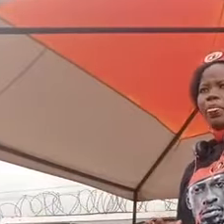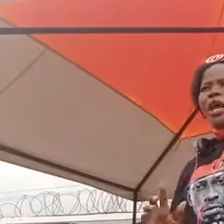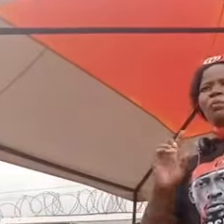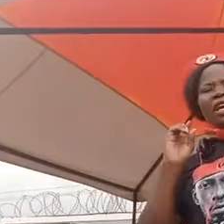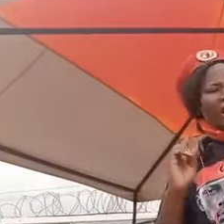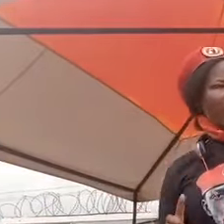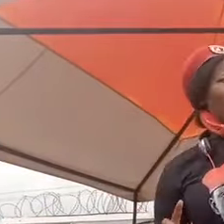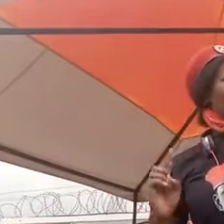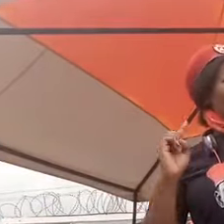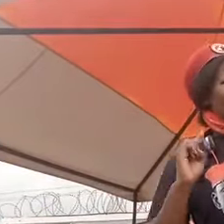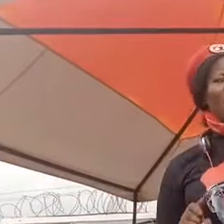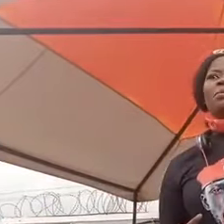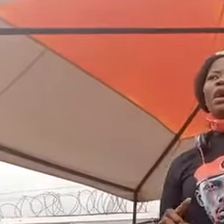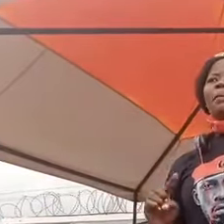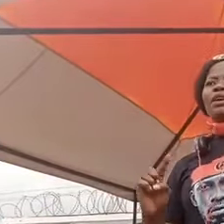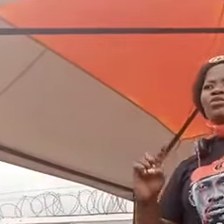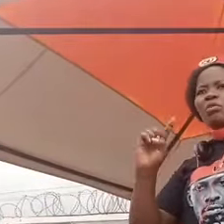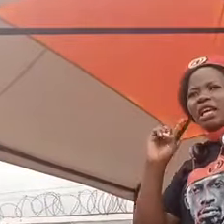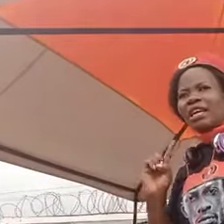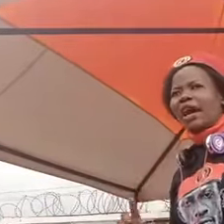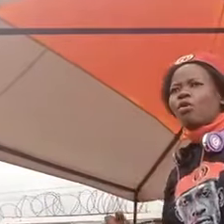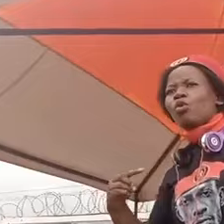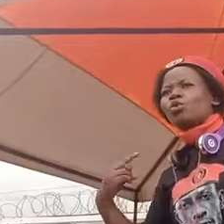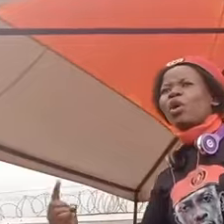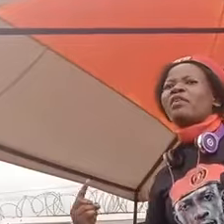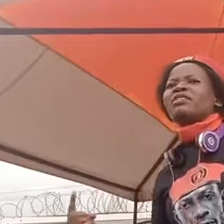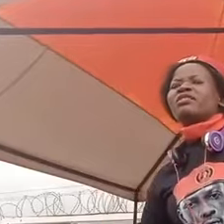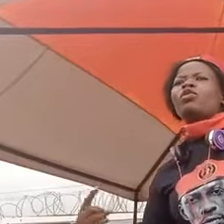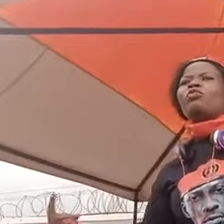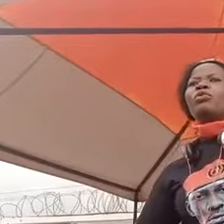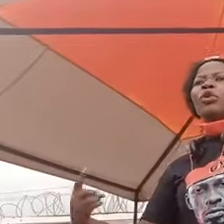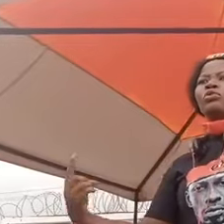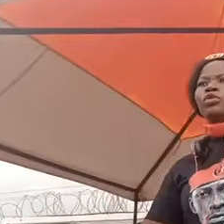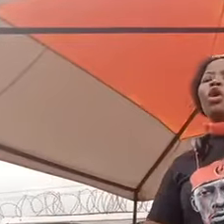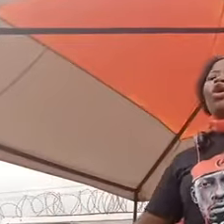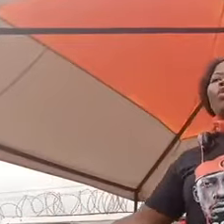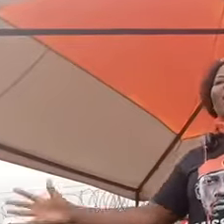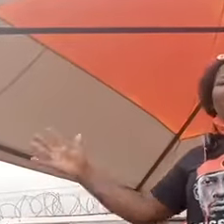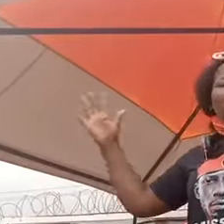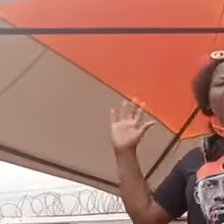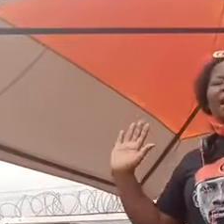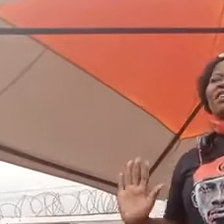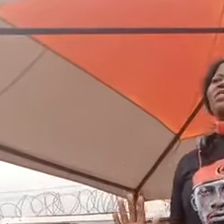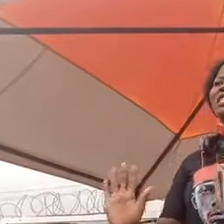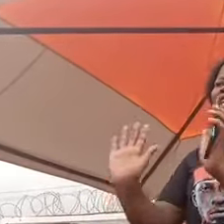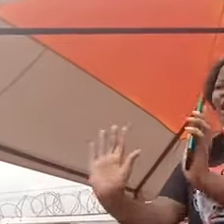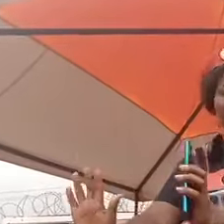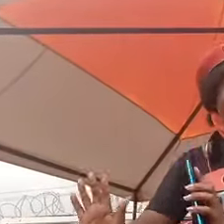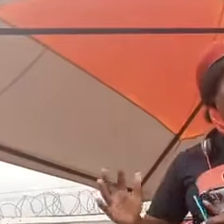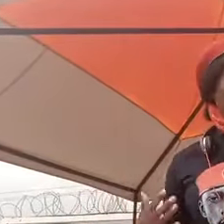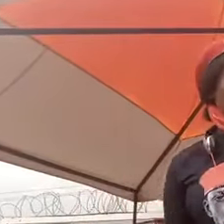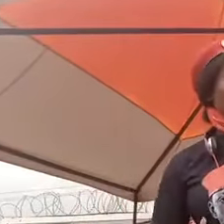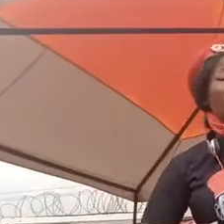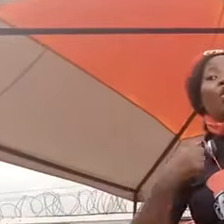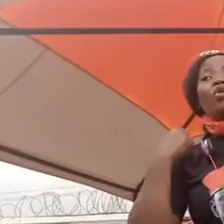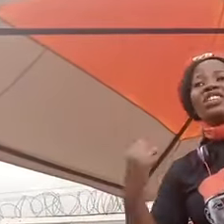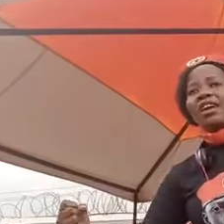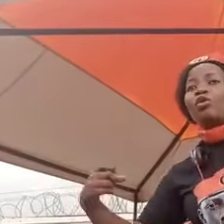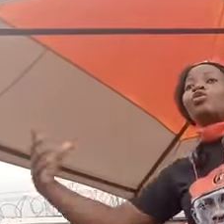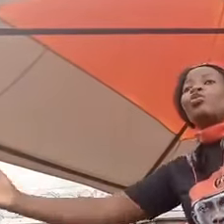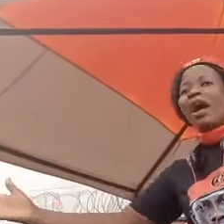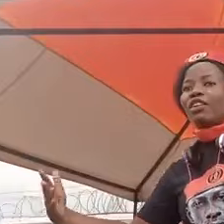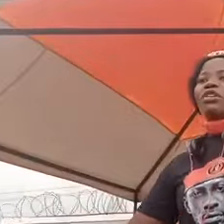mzade. Murekerao kutu iso, amaso, murekerao kutu arresting of we kutu. Already mba ngivin ze in, nganzikiri za